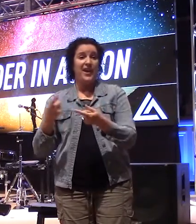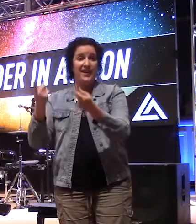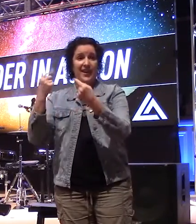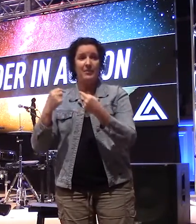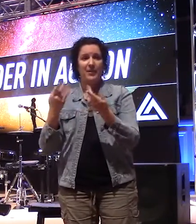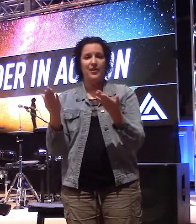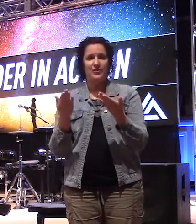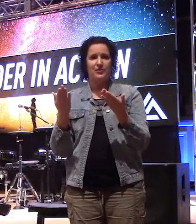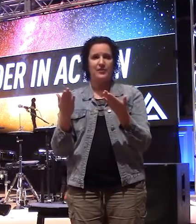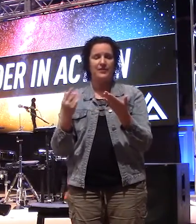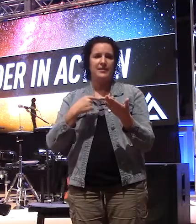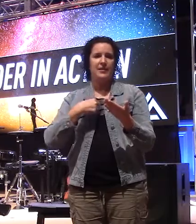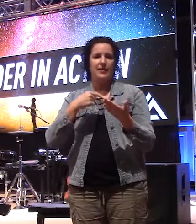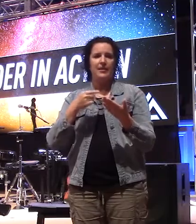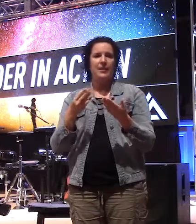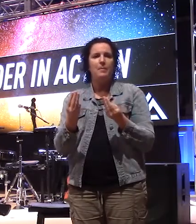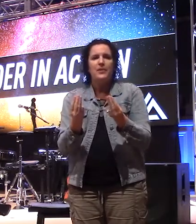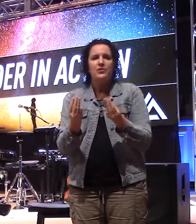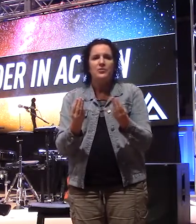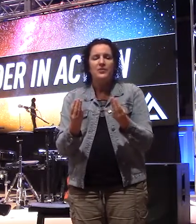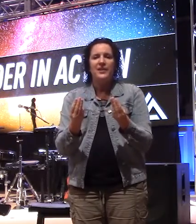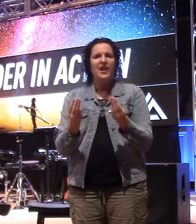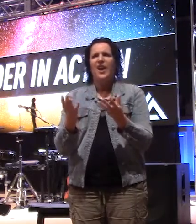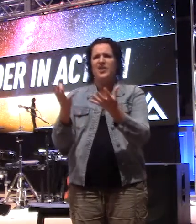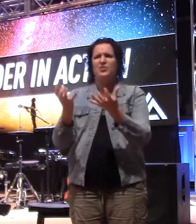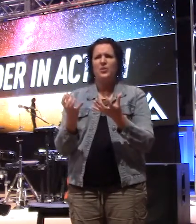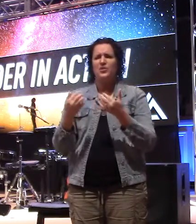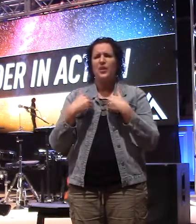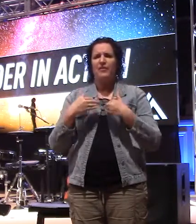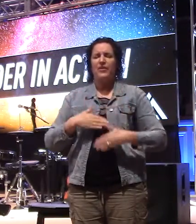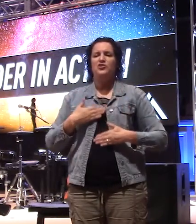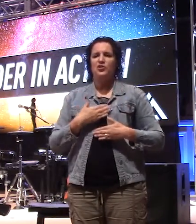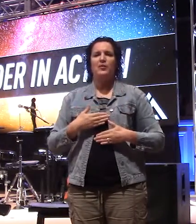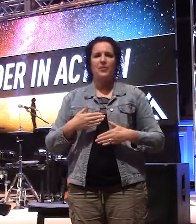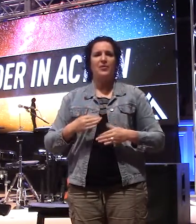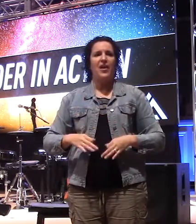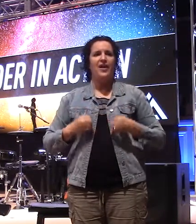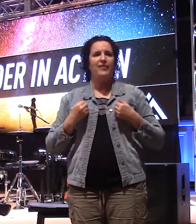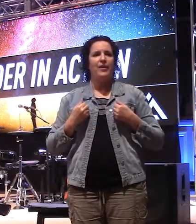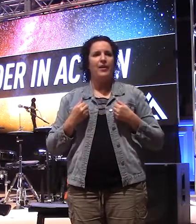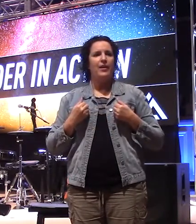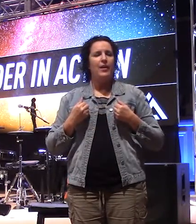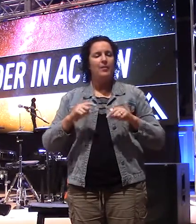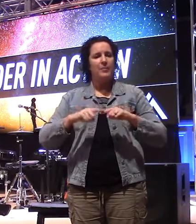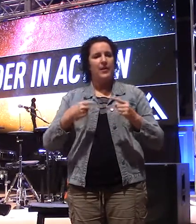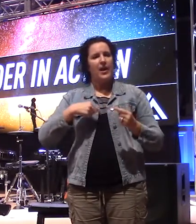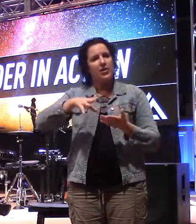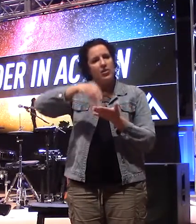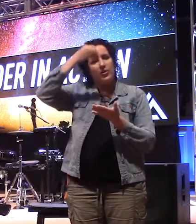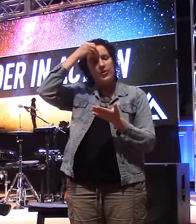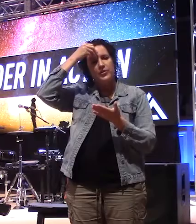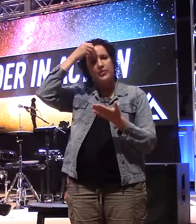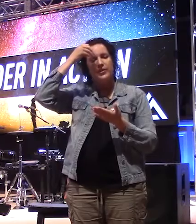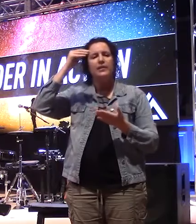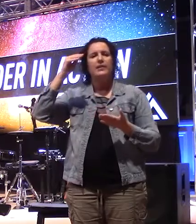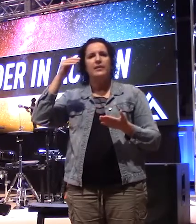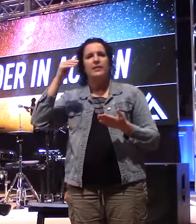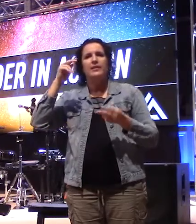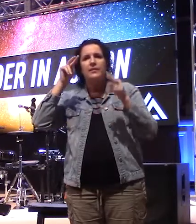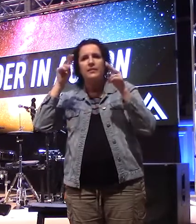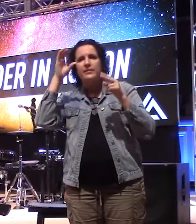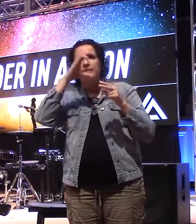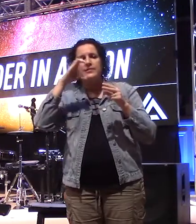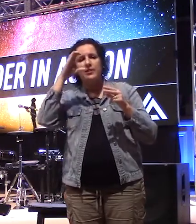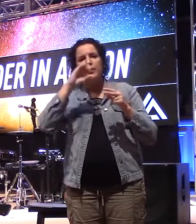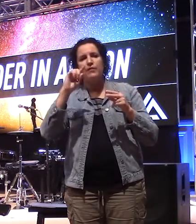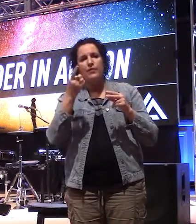to do anything other than just have an enjoyable life. I learned a verse, Matthew 6:33. It says, "Seek ye first the kingdom